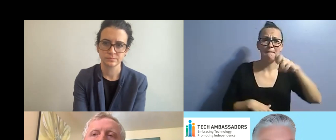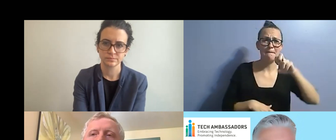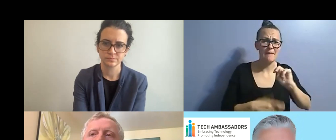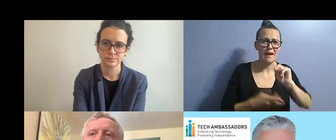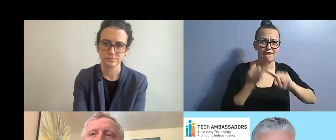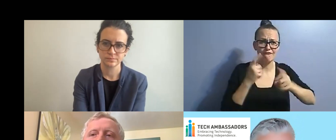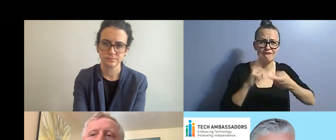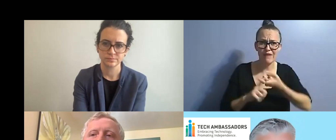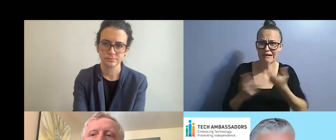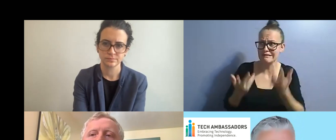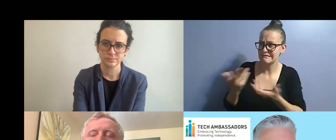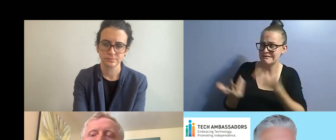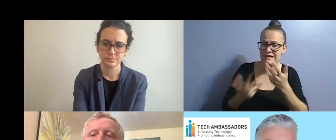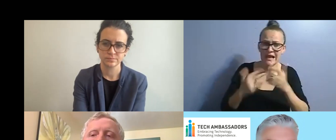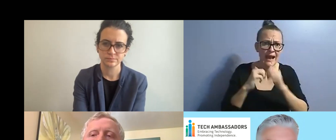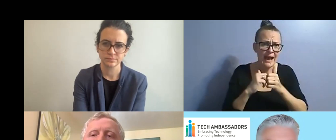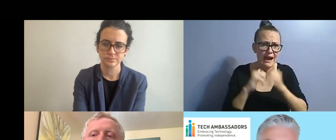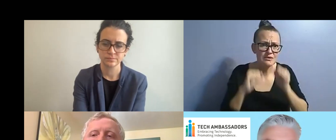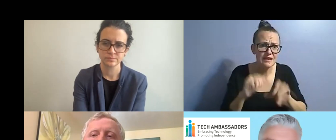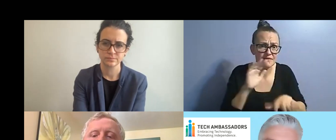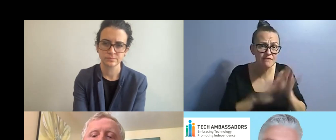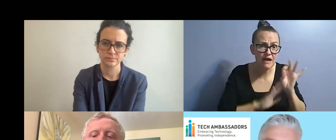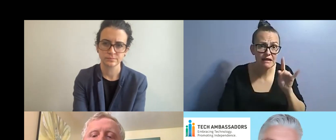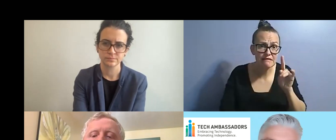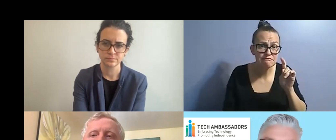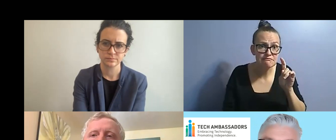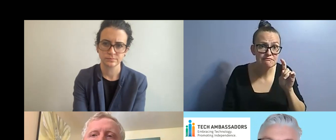Does it have any technological way for you to find it?